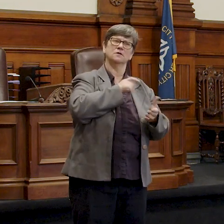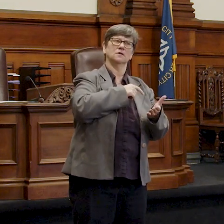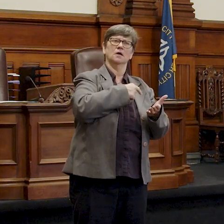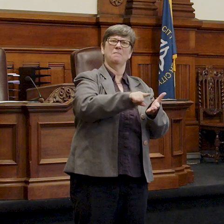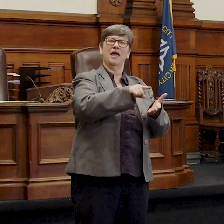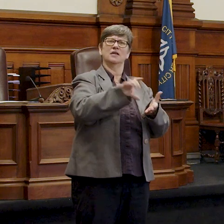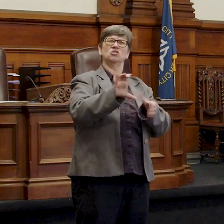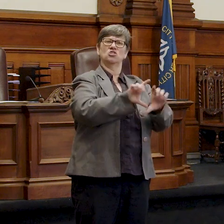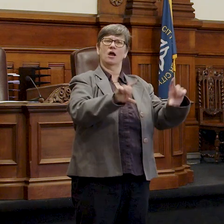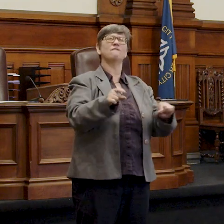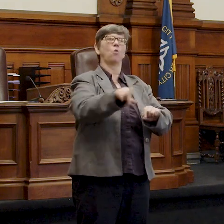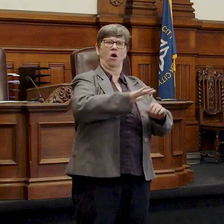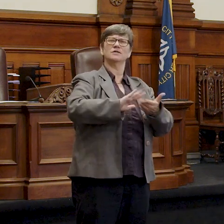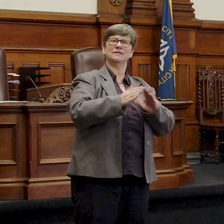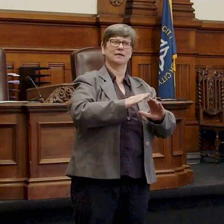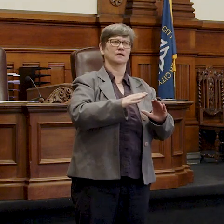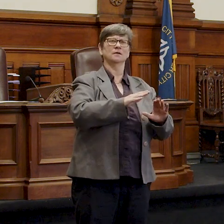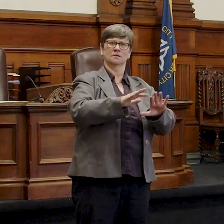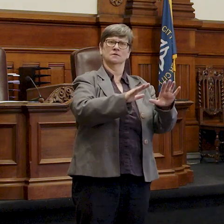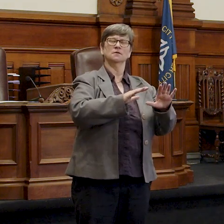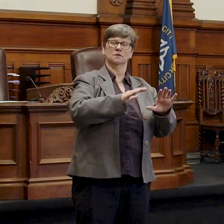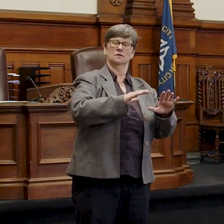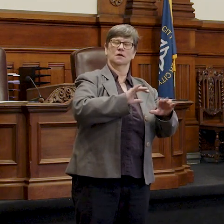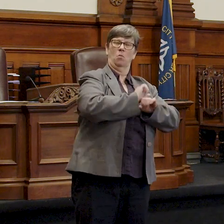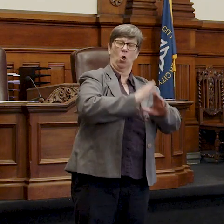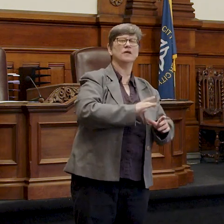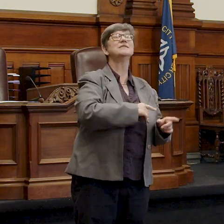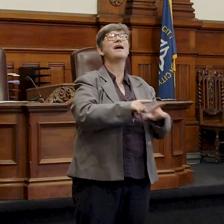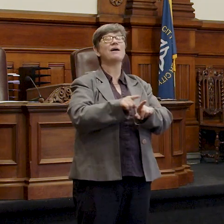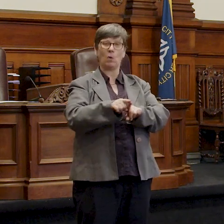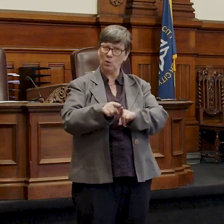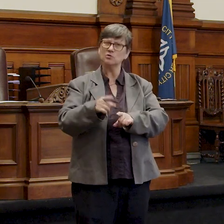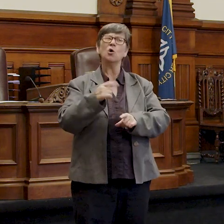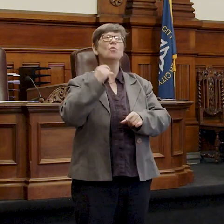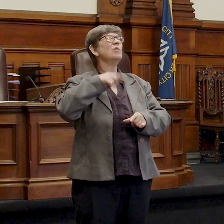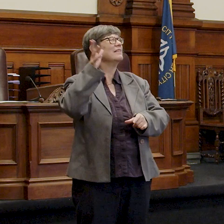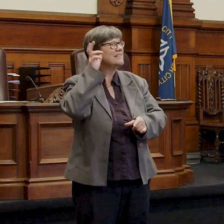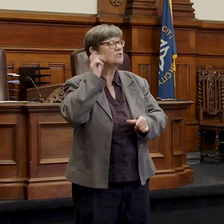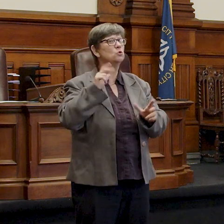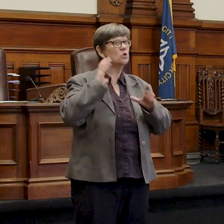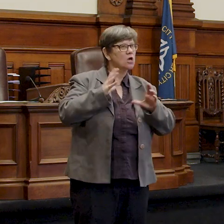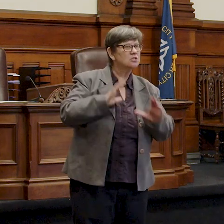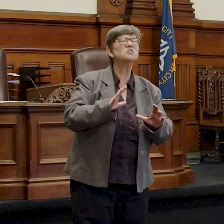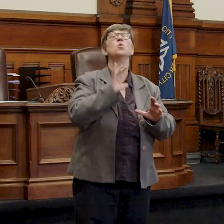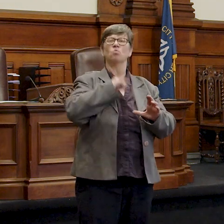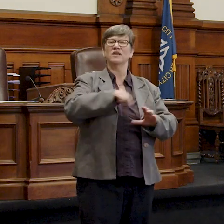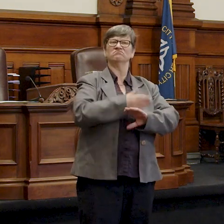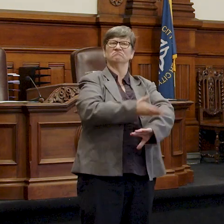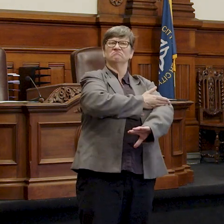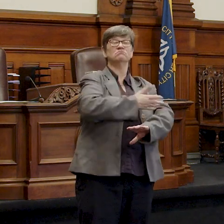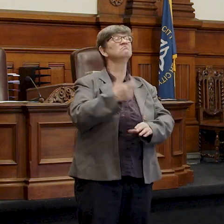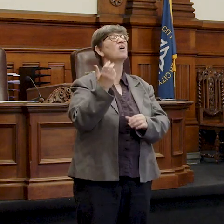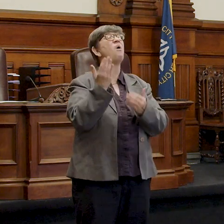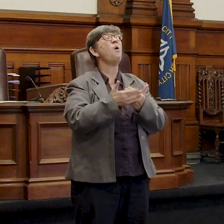a clear illustration of what happens when you listen to your customers. If there's one thing I hear on almost